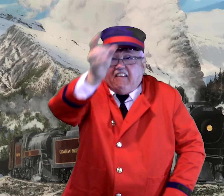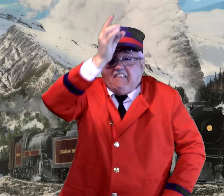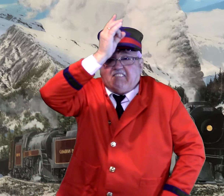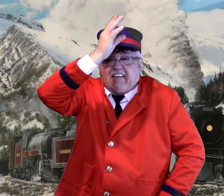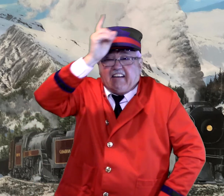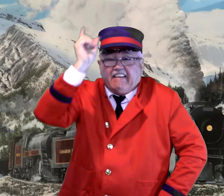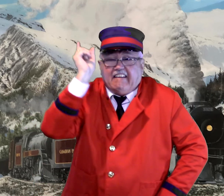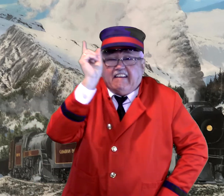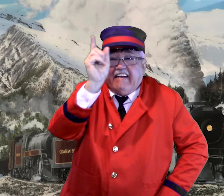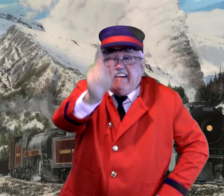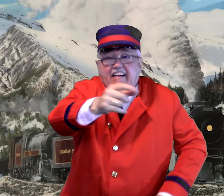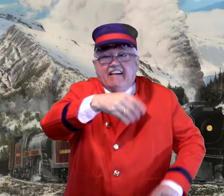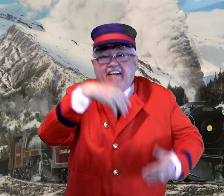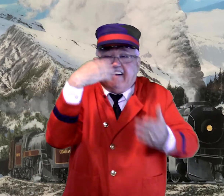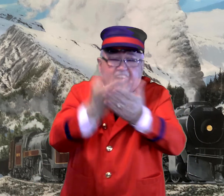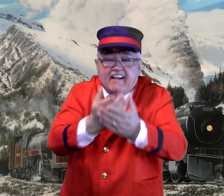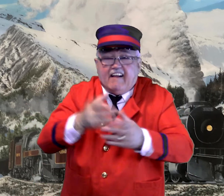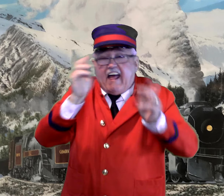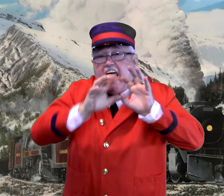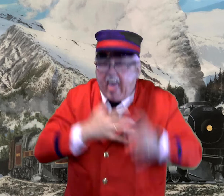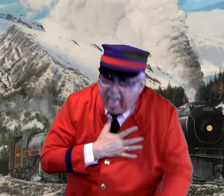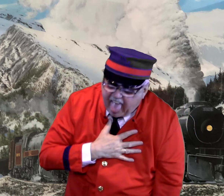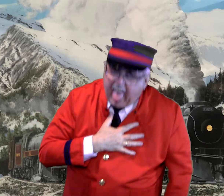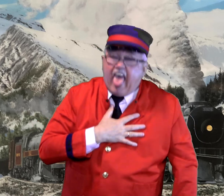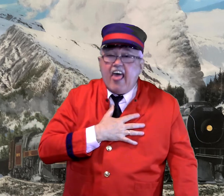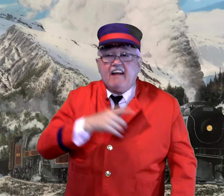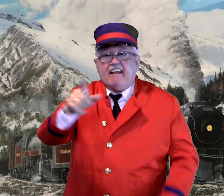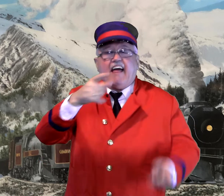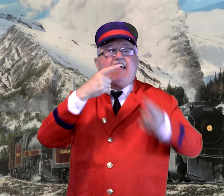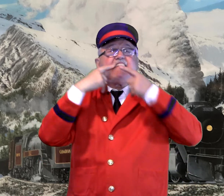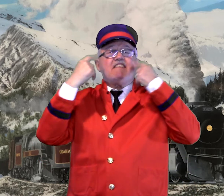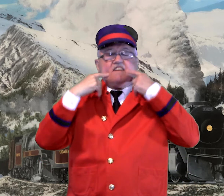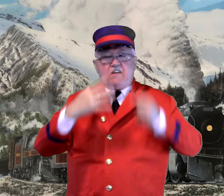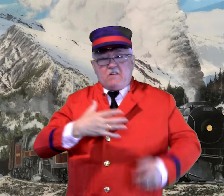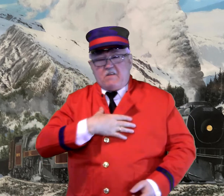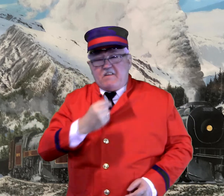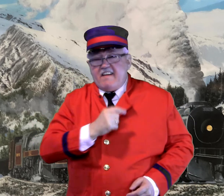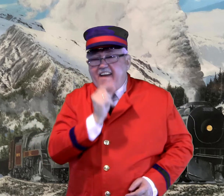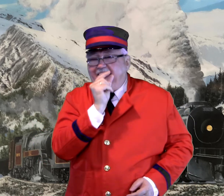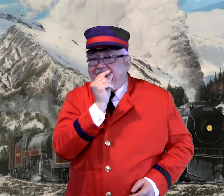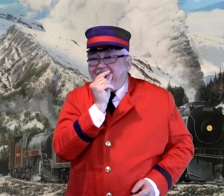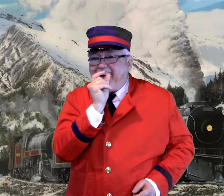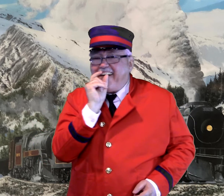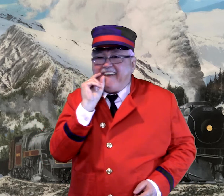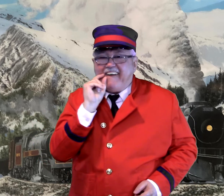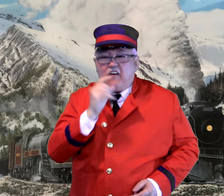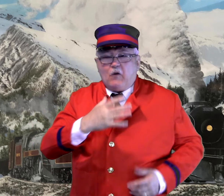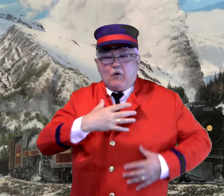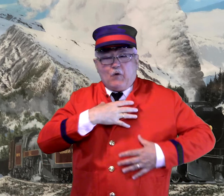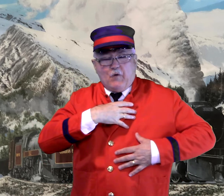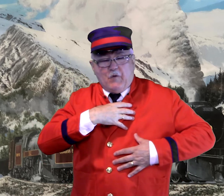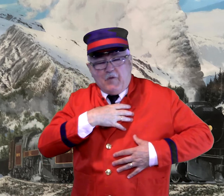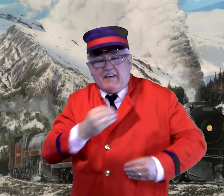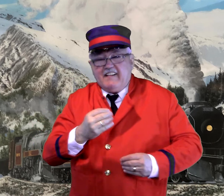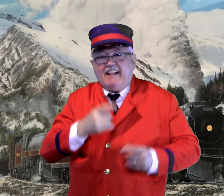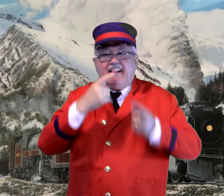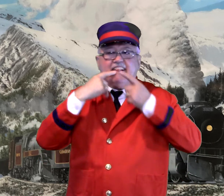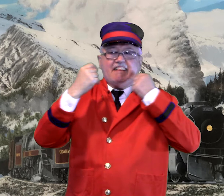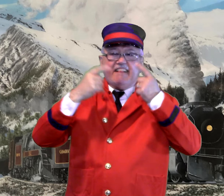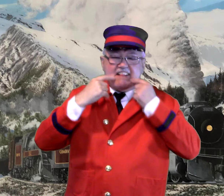ran for all they were worth, but of course the porter with his long adult legs beat them. 4 boys arrived breathlessly, and all they could remember is